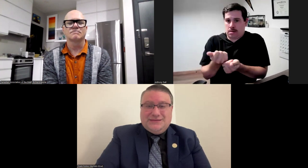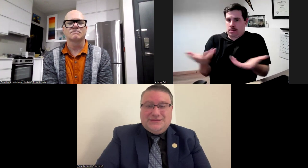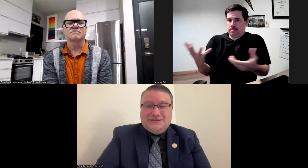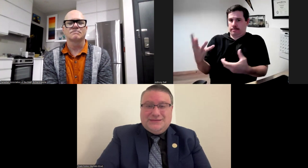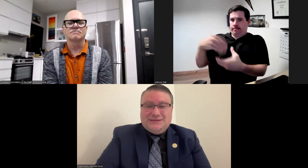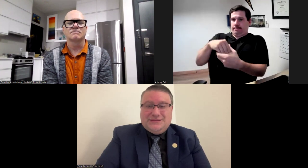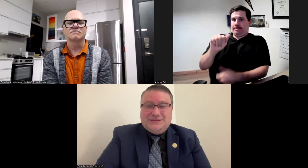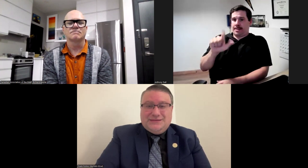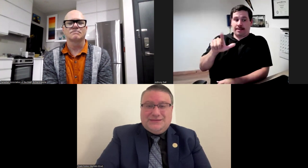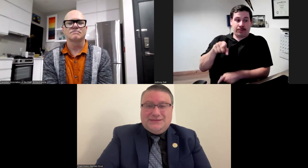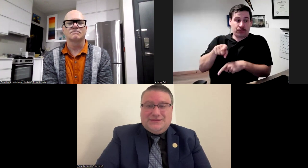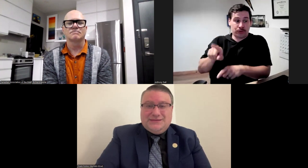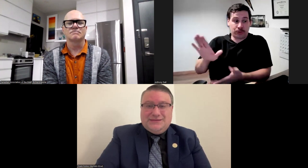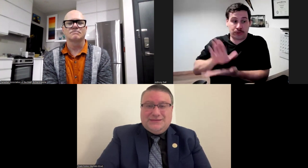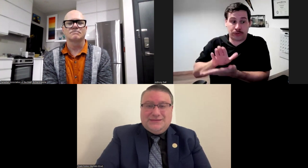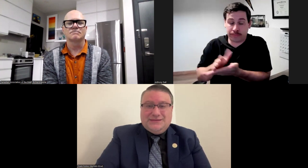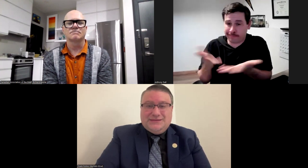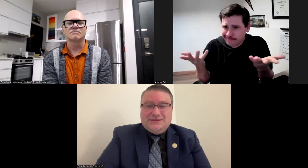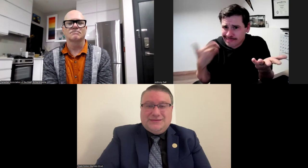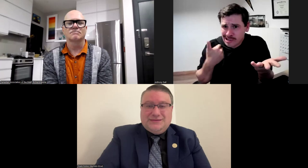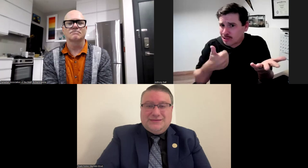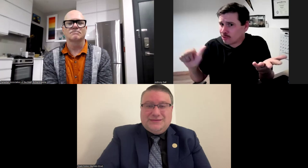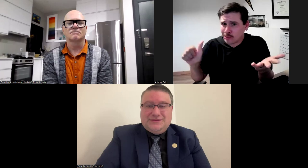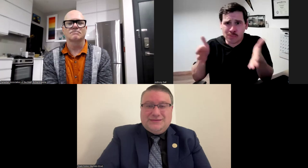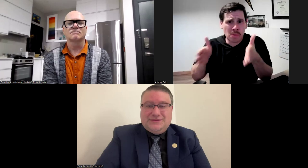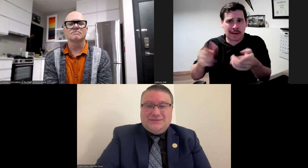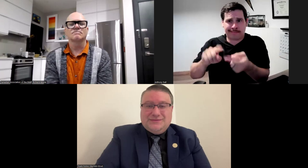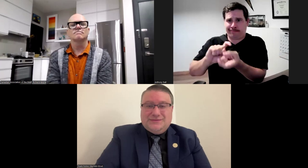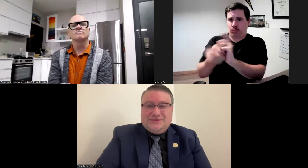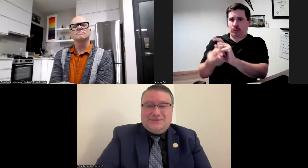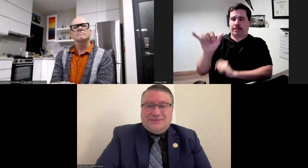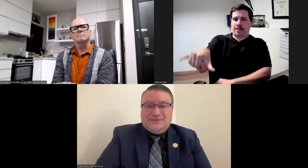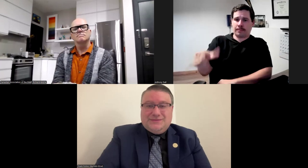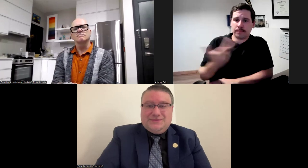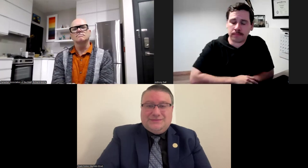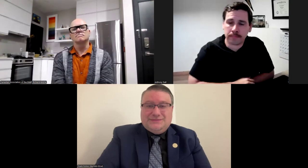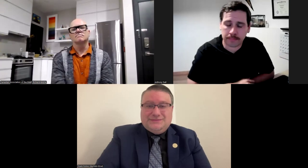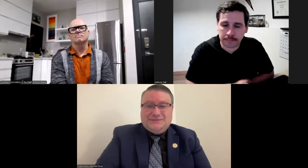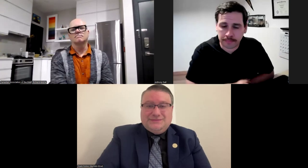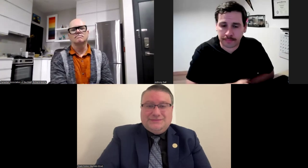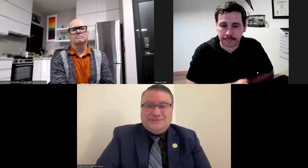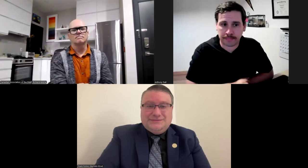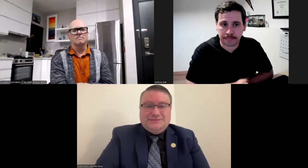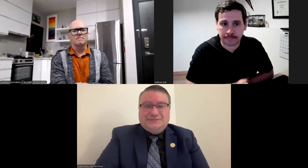she hadn't seen anything about inclusion of ASL at all. Is there a way that we can change that?